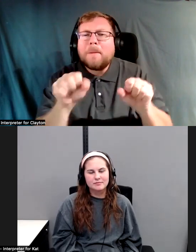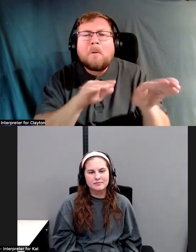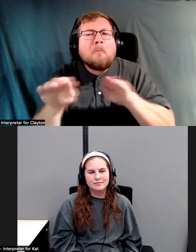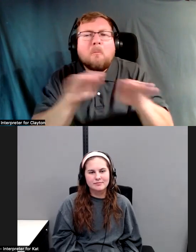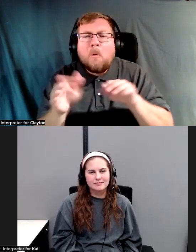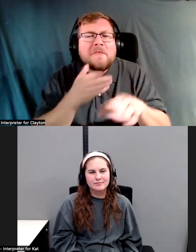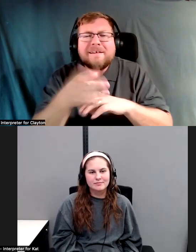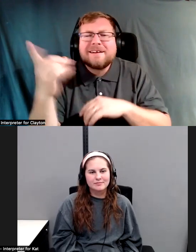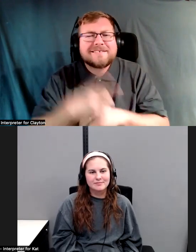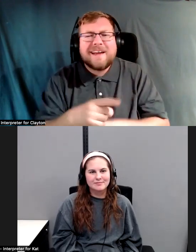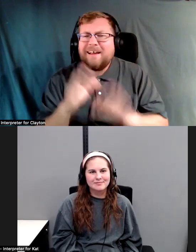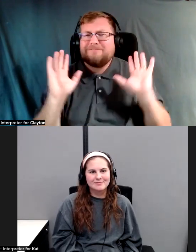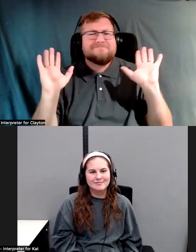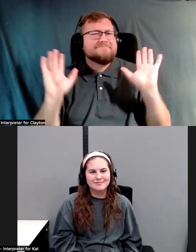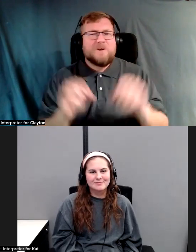day.